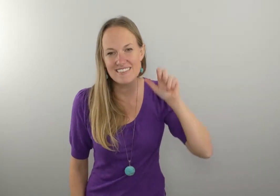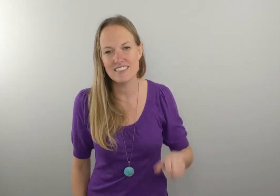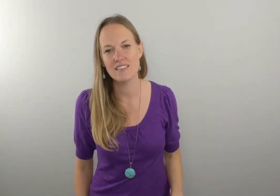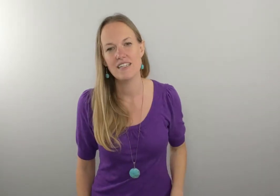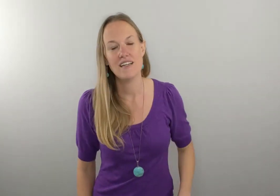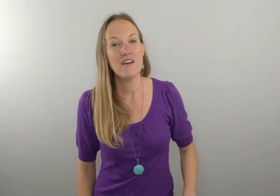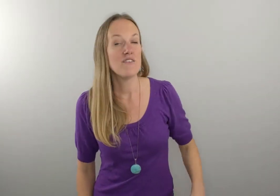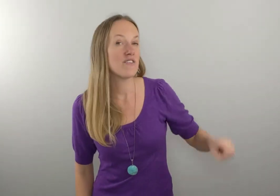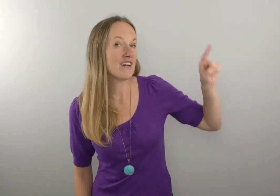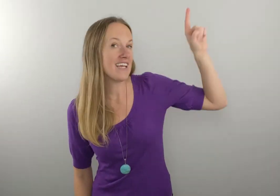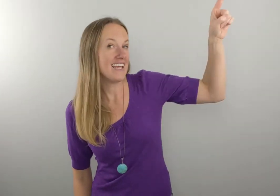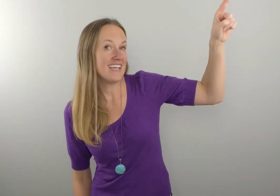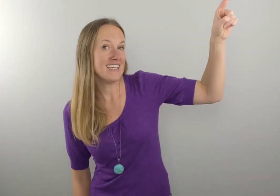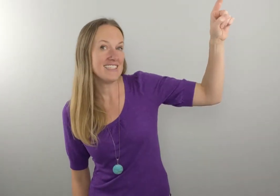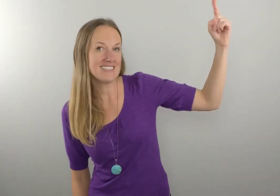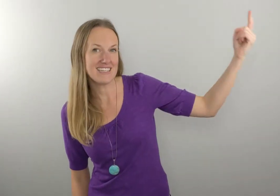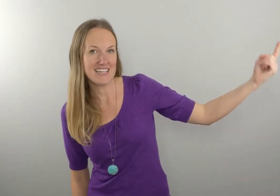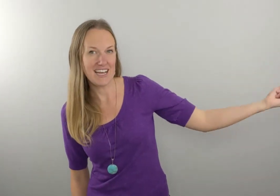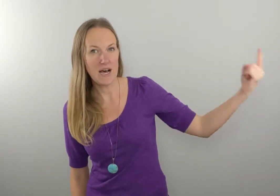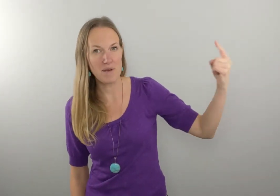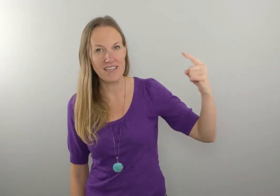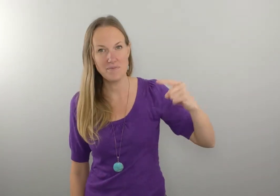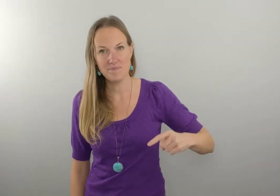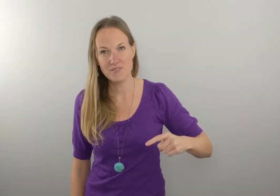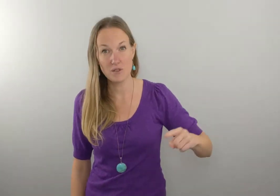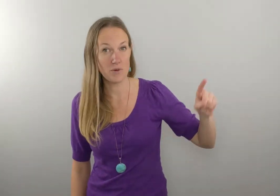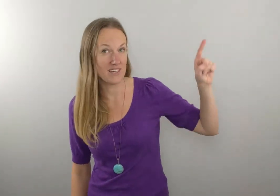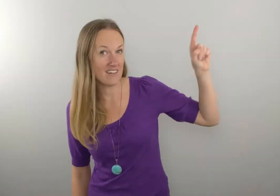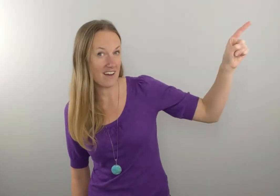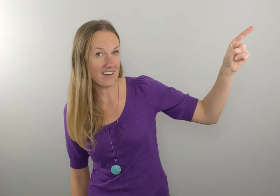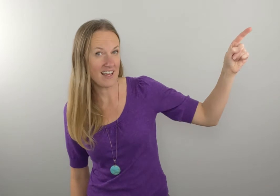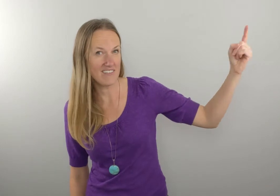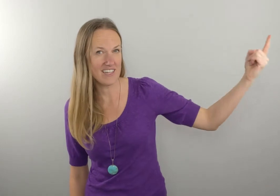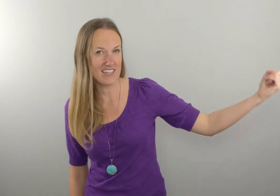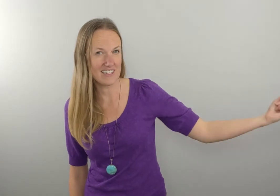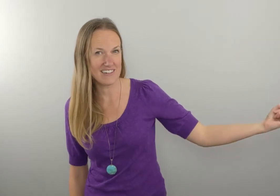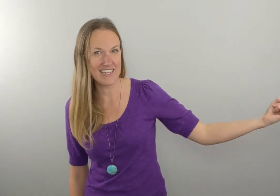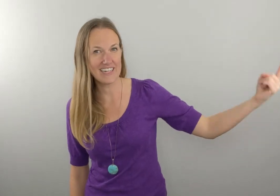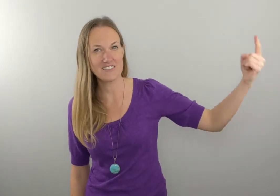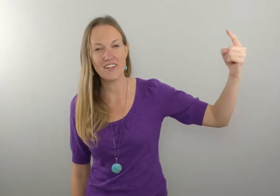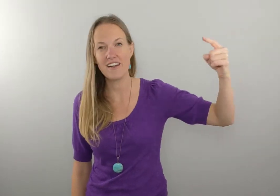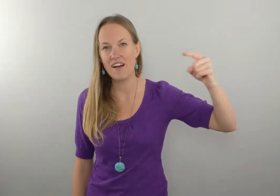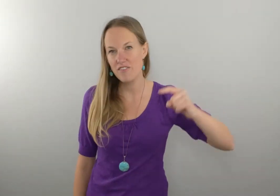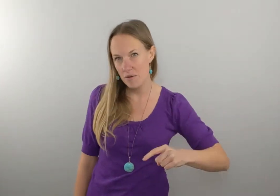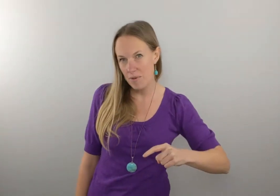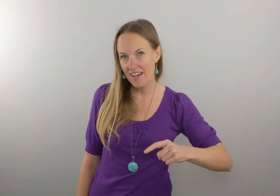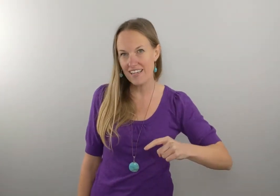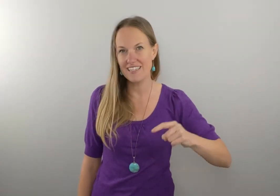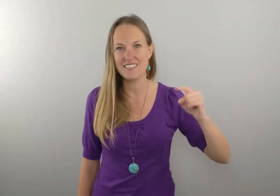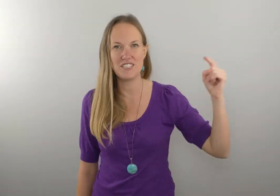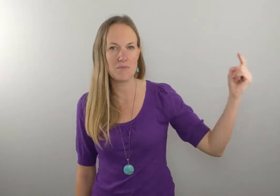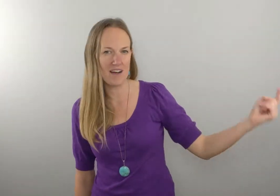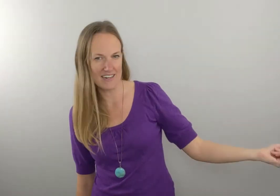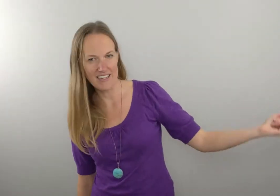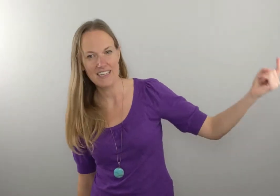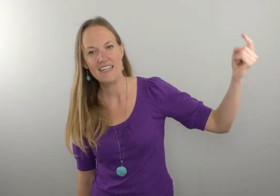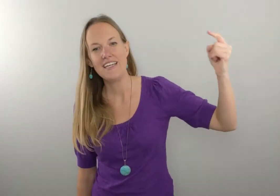Sound for his, and then coming. So pointing to God in heaven, and then your index finger out from your body into your body.